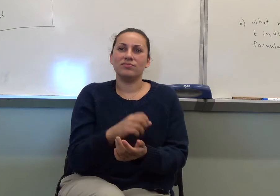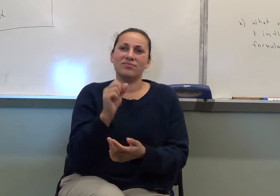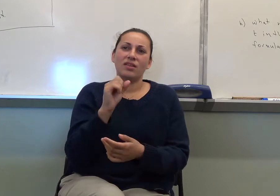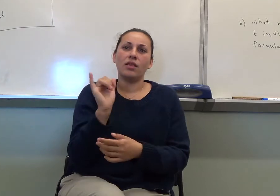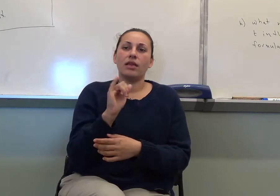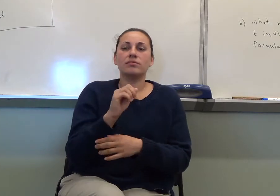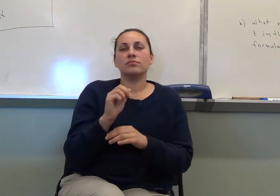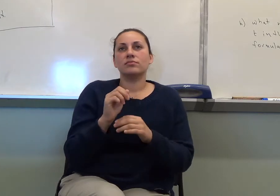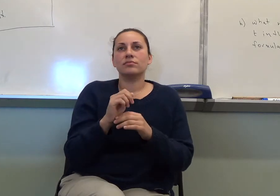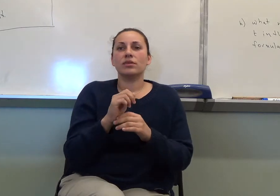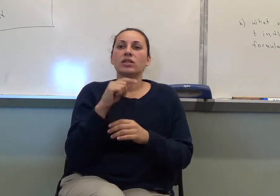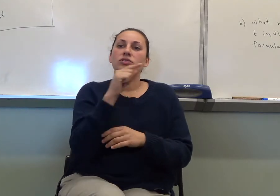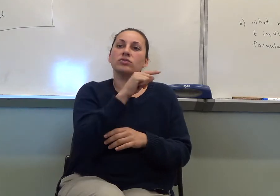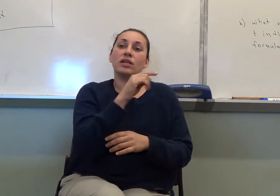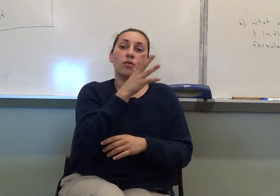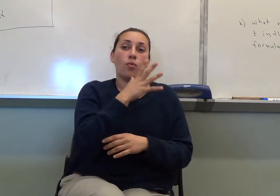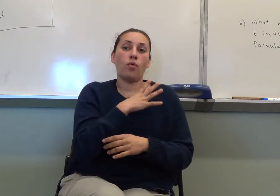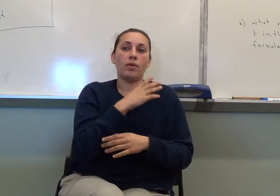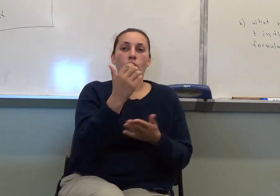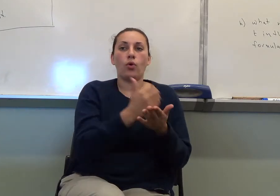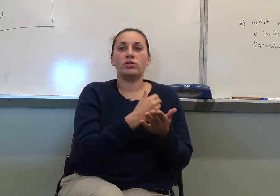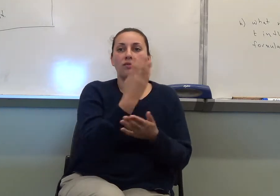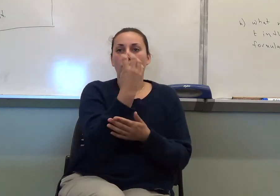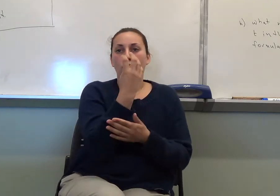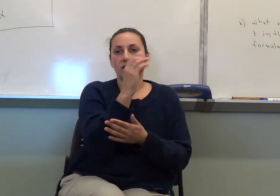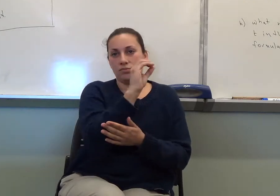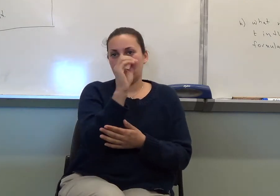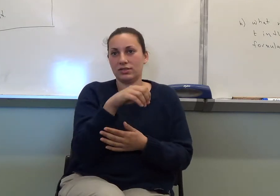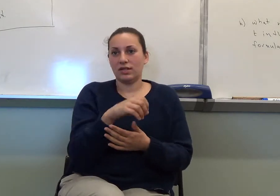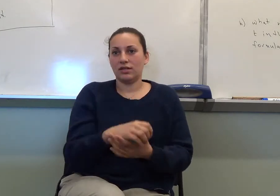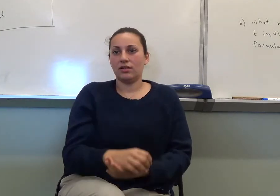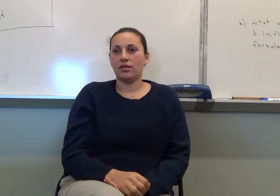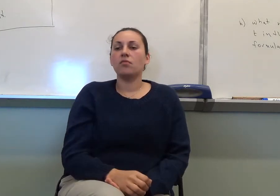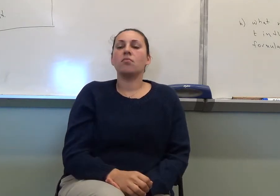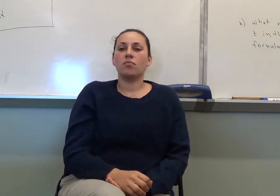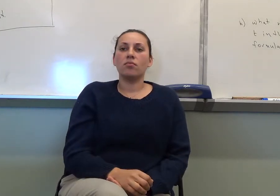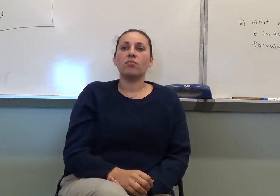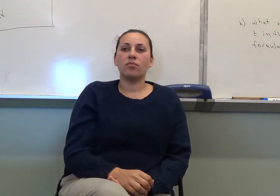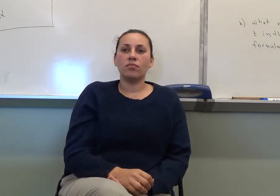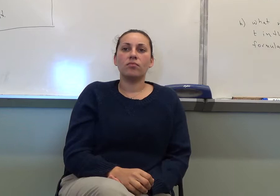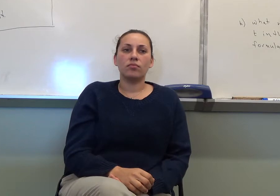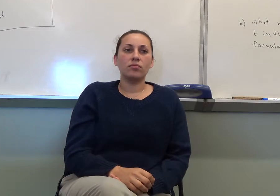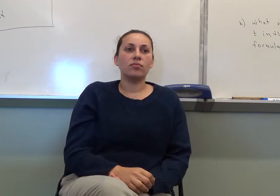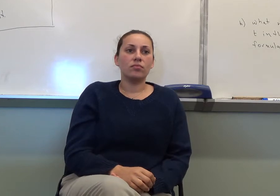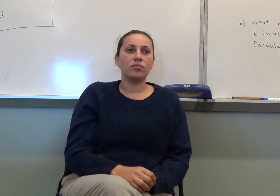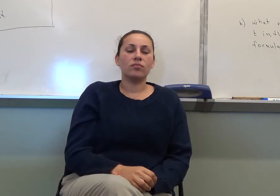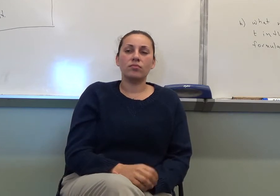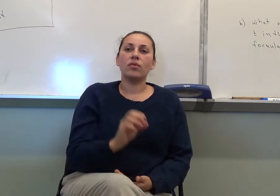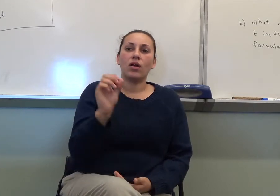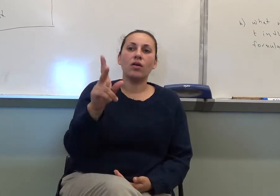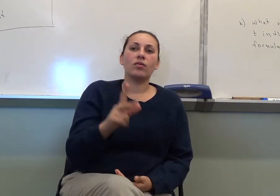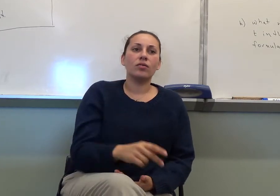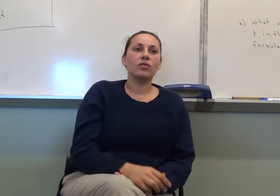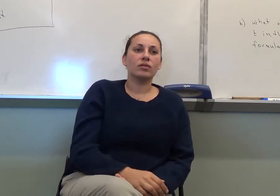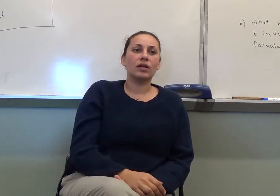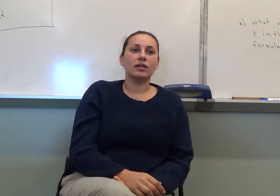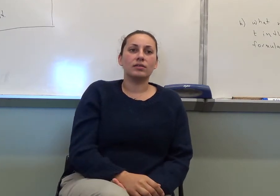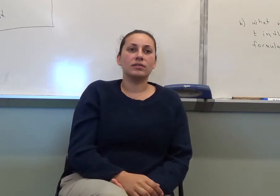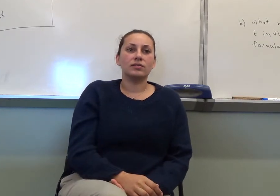$425, right? If she sells that. Yeah, if she sells that amount. Right. So as far as